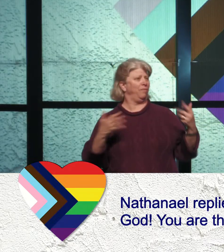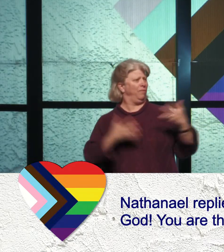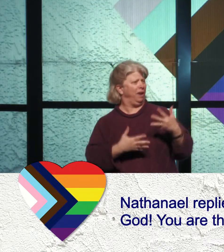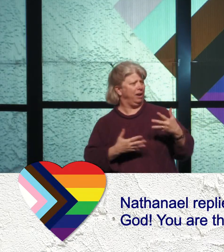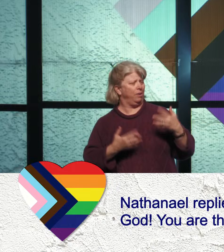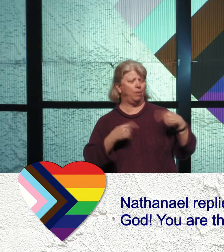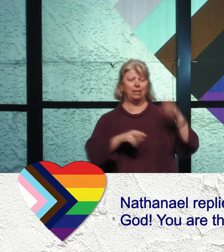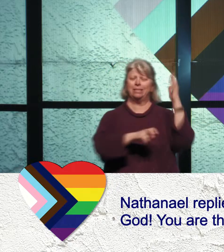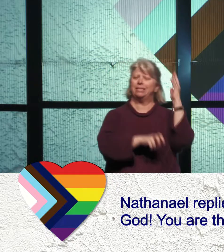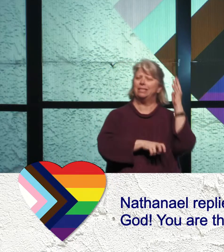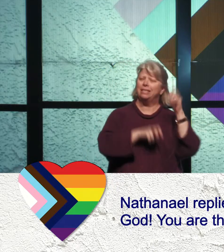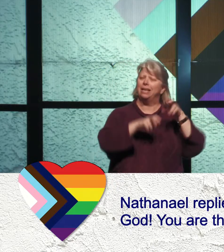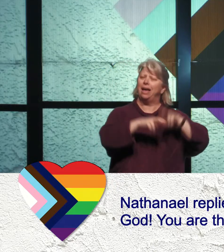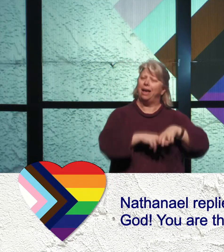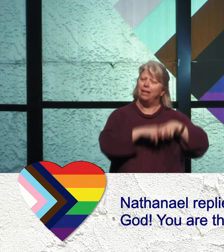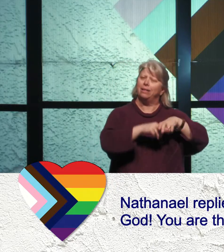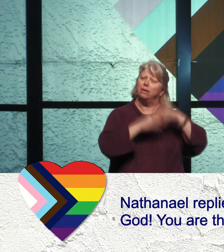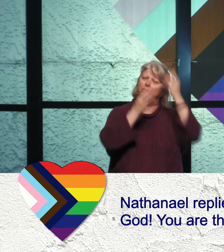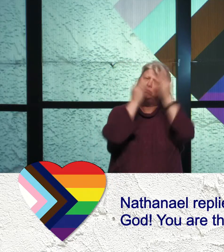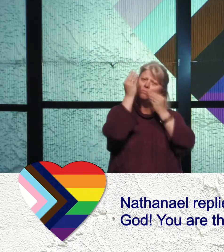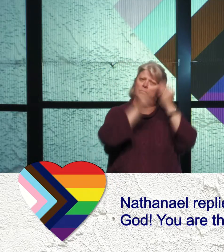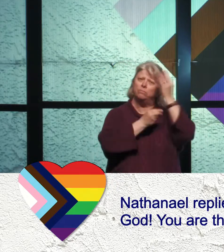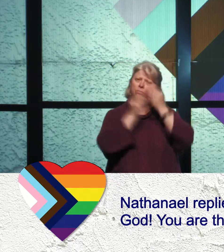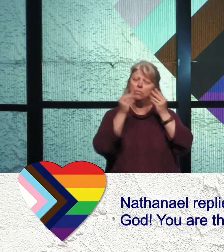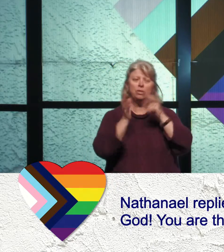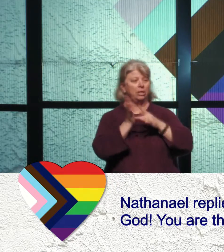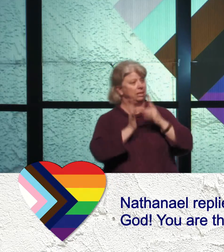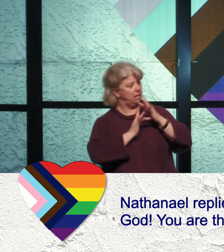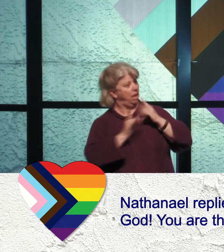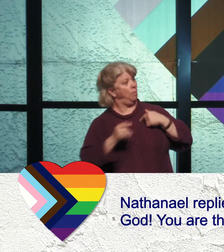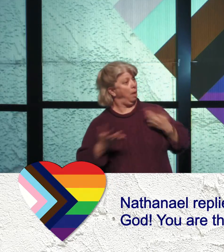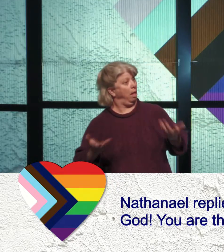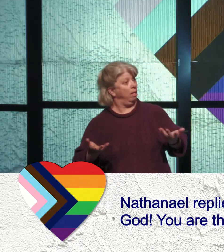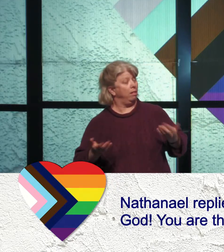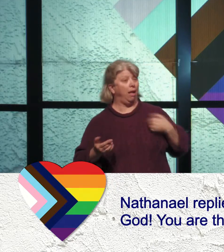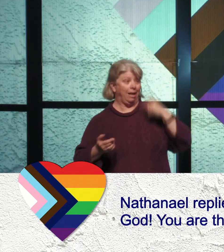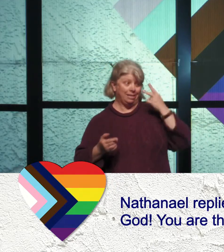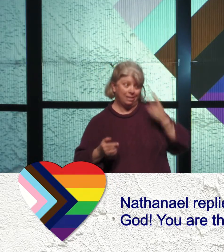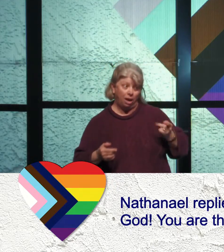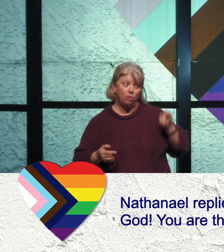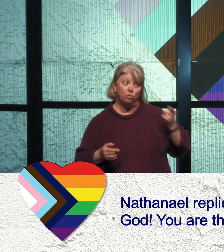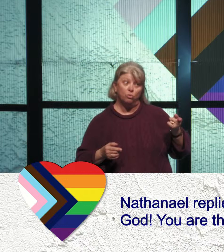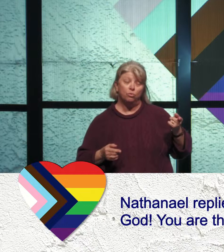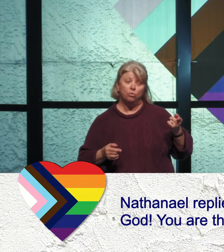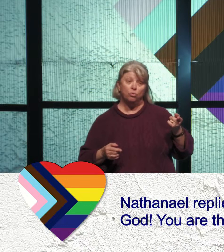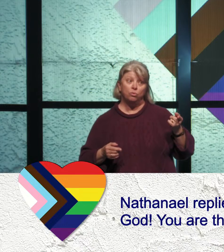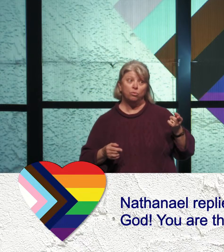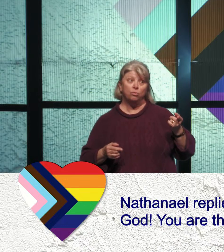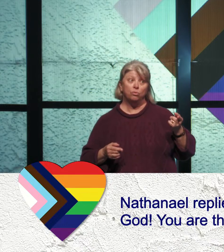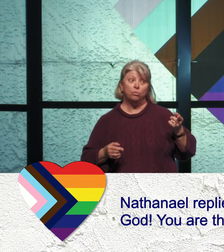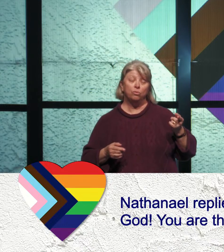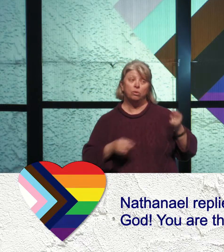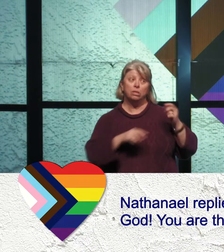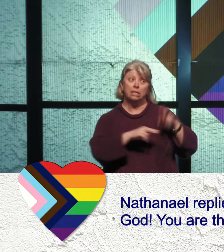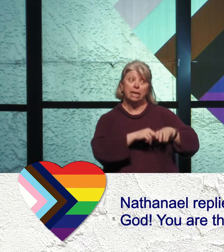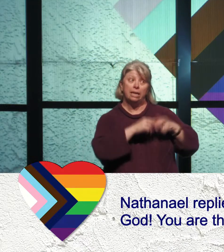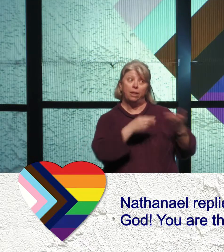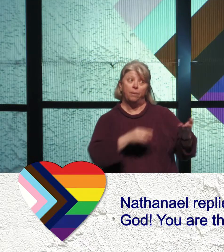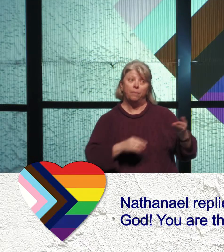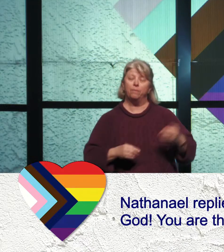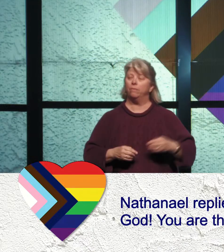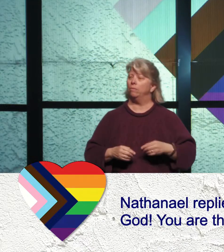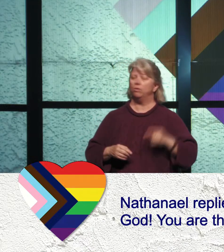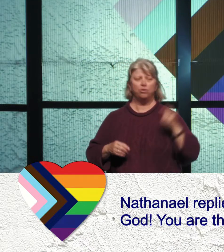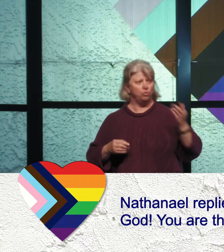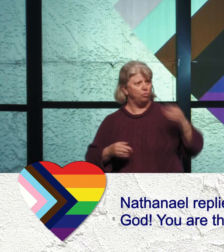of as he sat there and pondered under the fig tree. And Jesus says, well, I saw you under the fig tree. And he